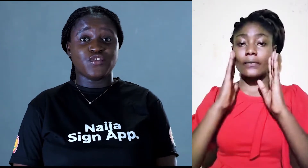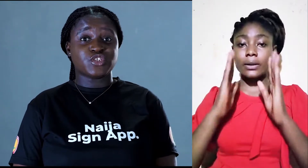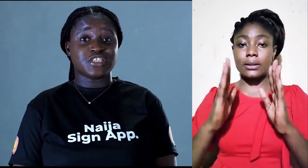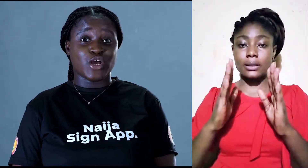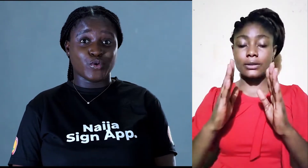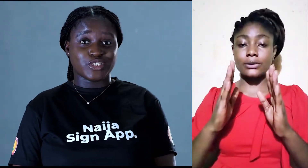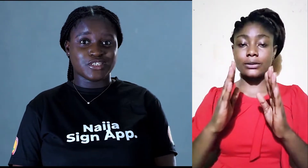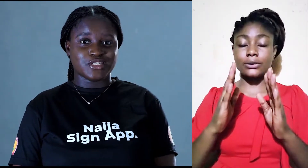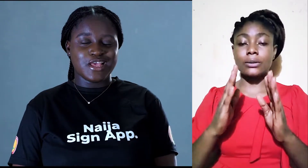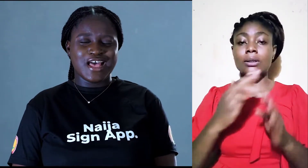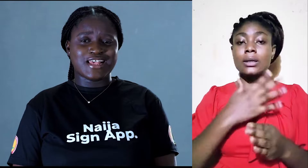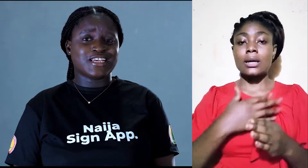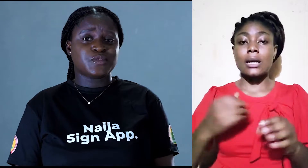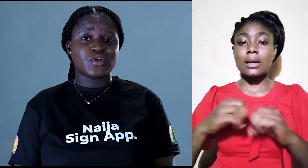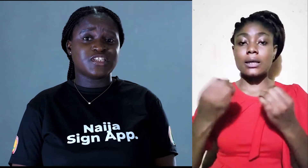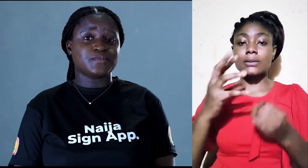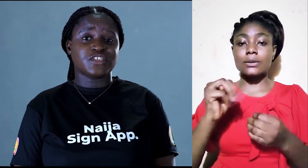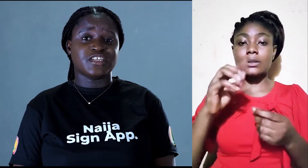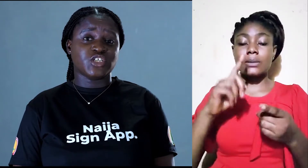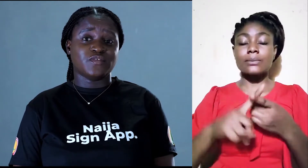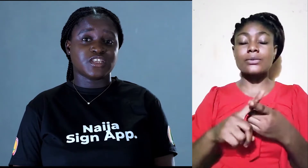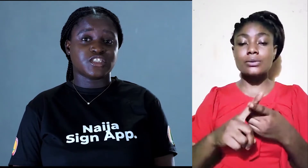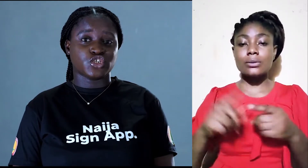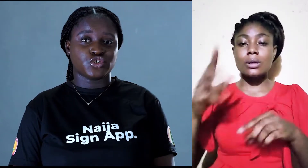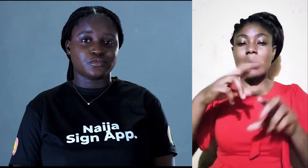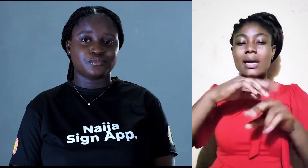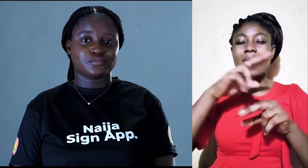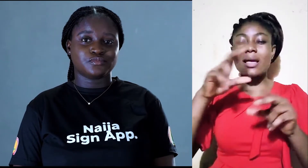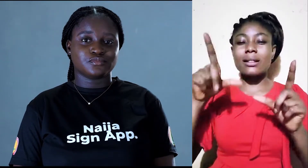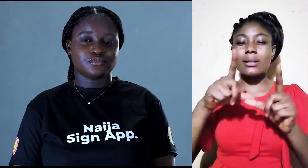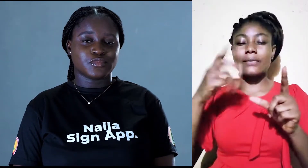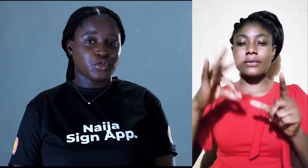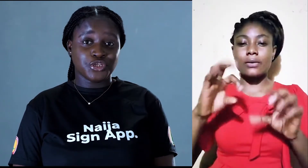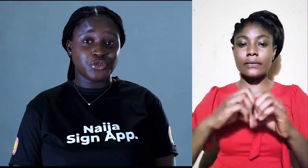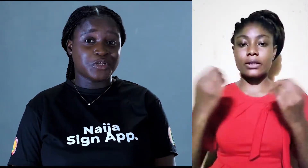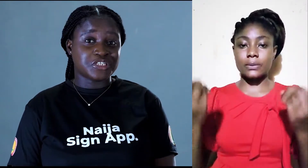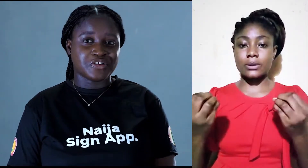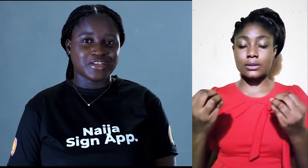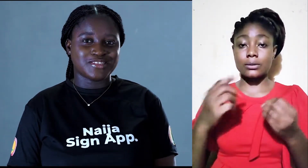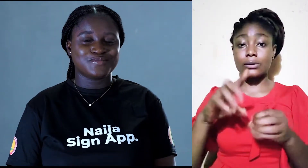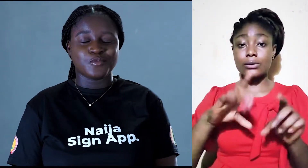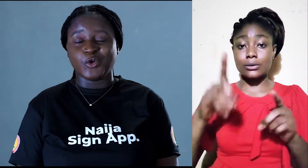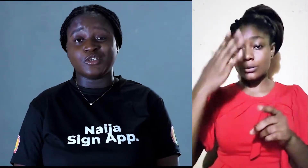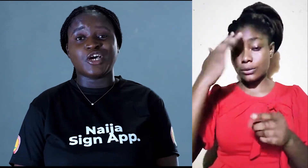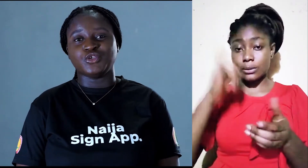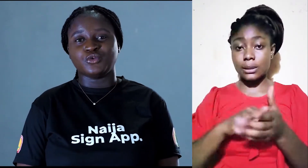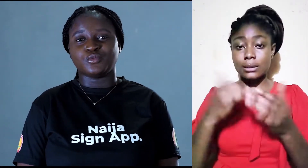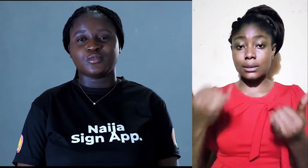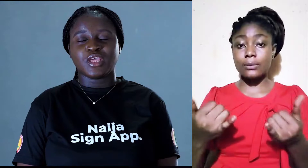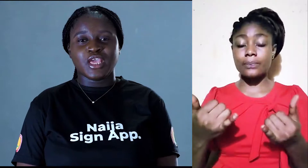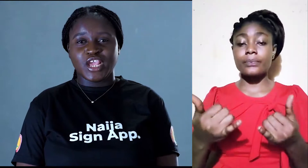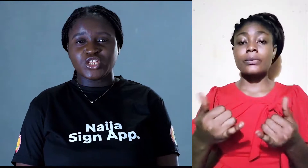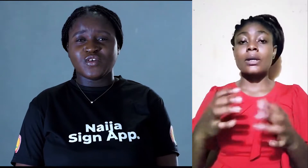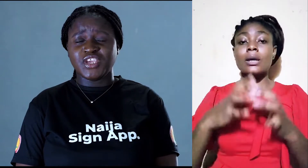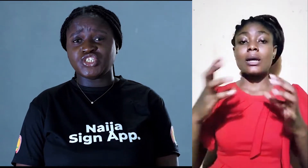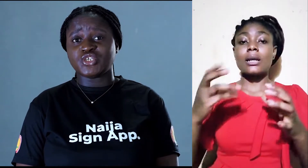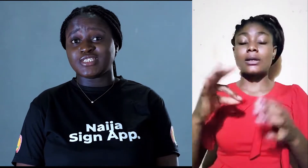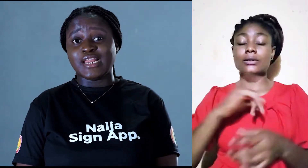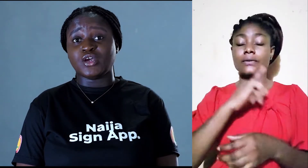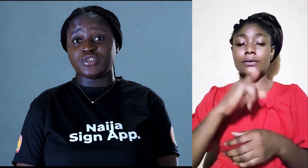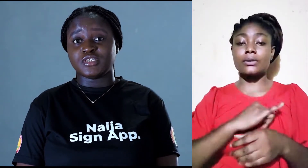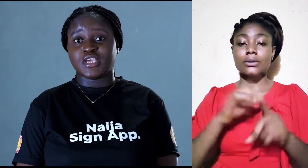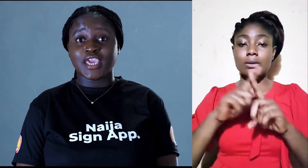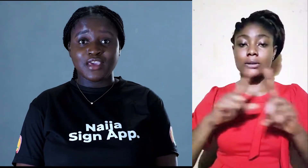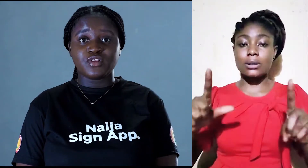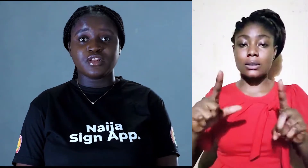attention given to these languages has exposed them to the danger of extinction. Do you know that right? Well, now you know. A lot of Indigenous